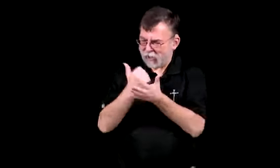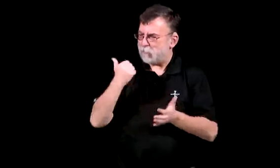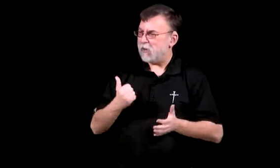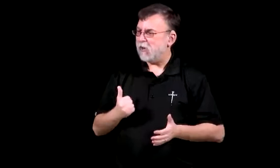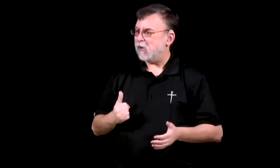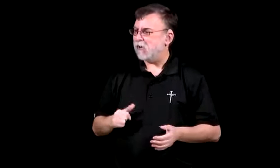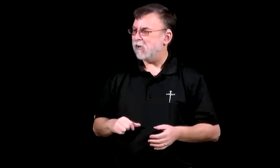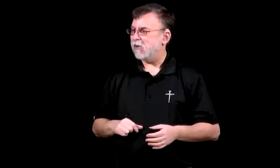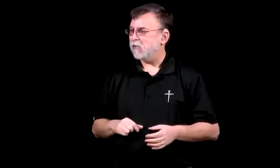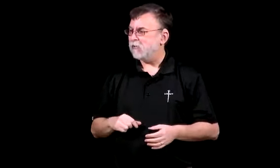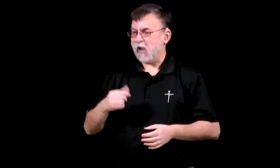Amen.